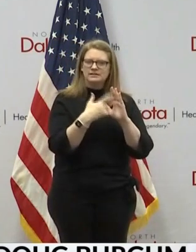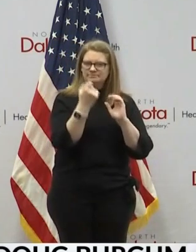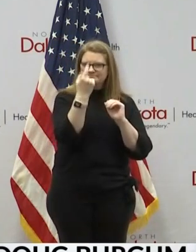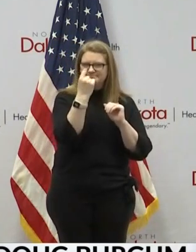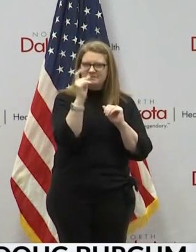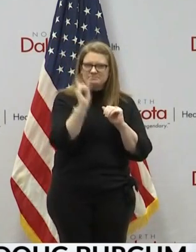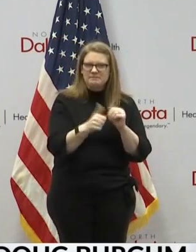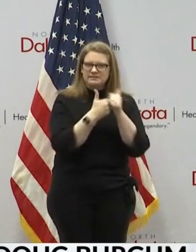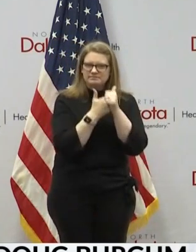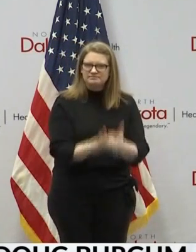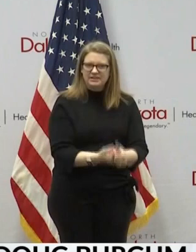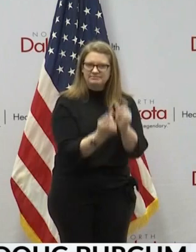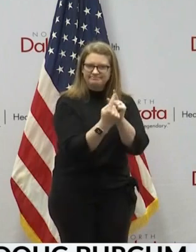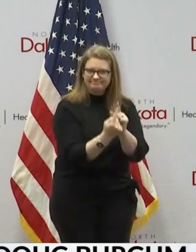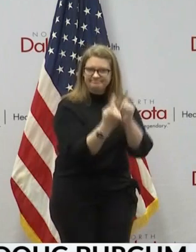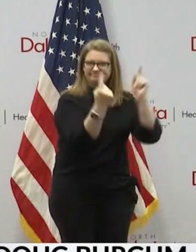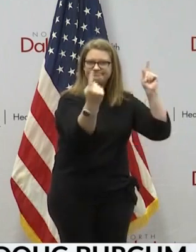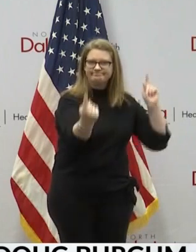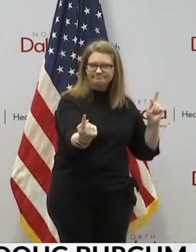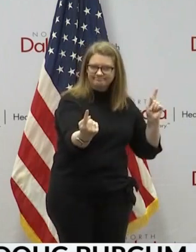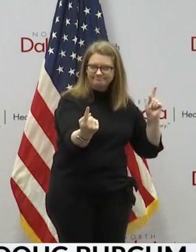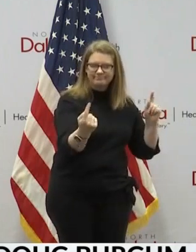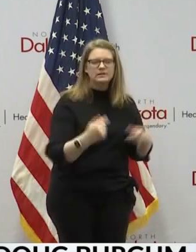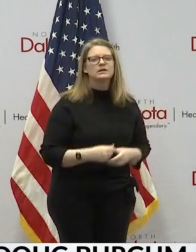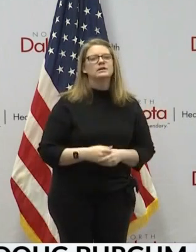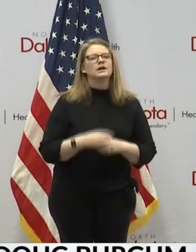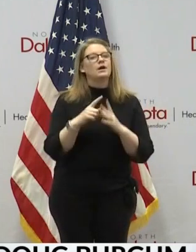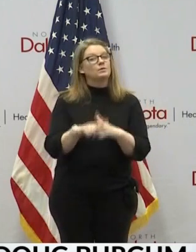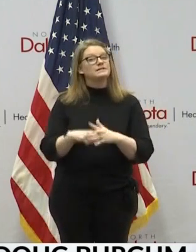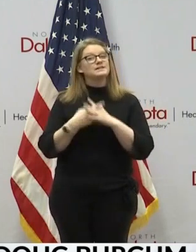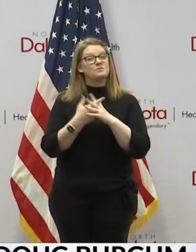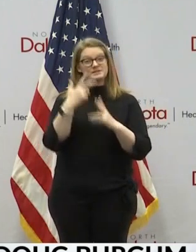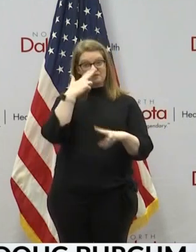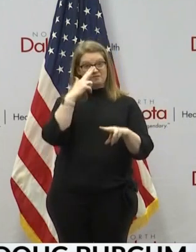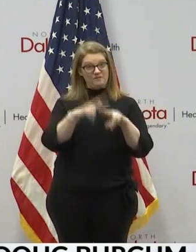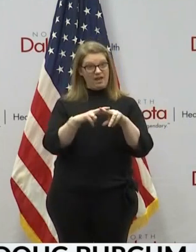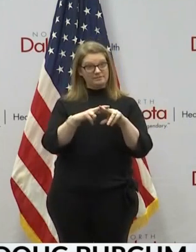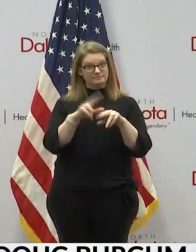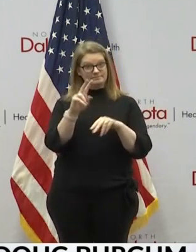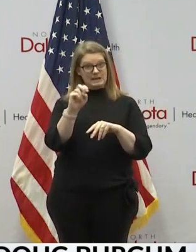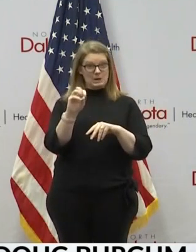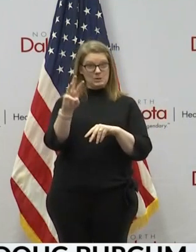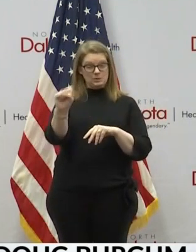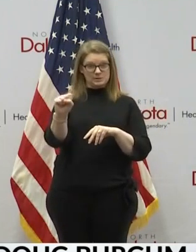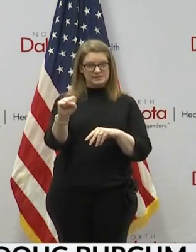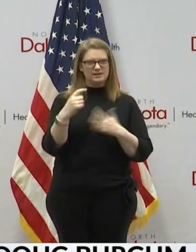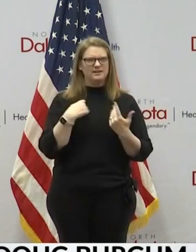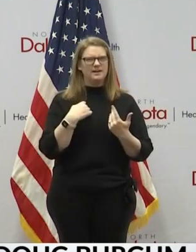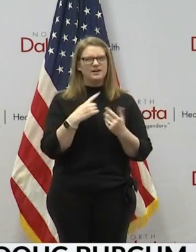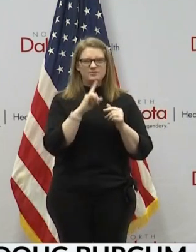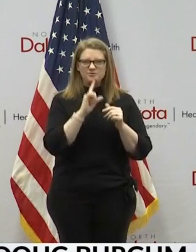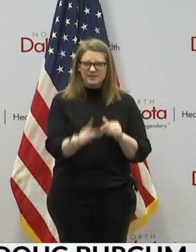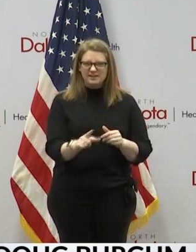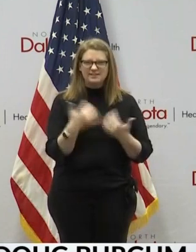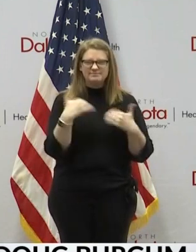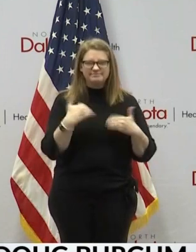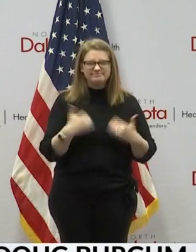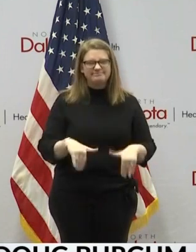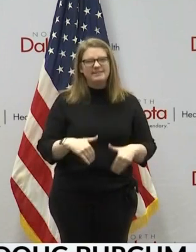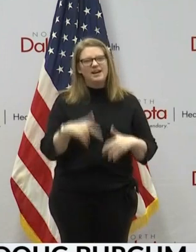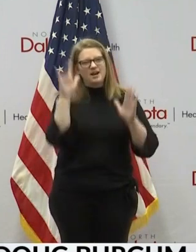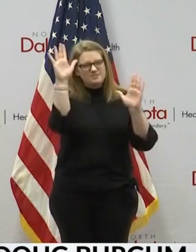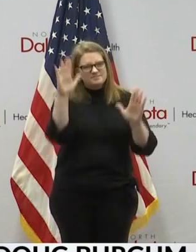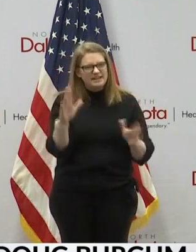were practicing. I want to start off with some fun news and some good news. We continue to hear amazing stories about North Dakotans who